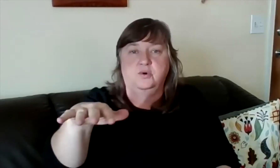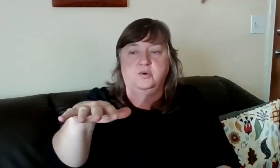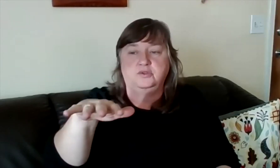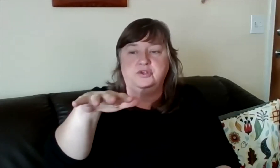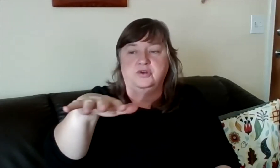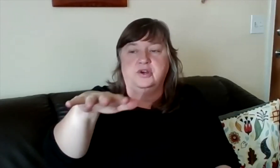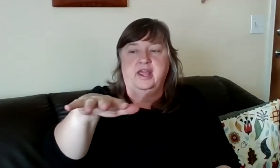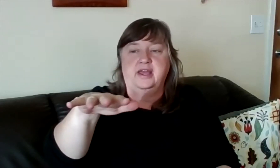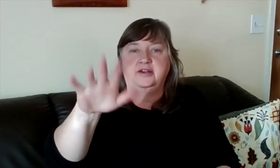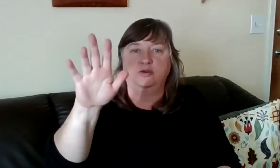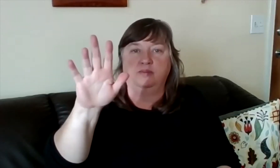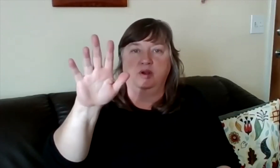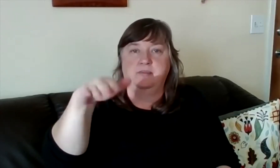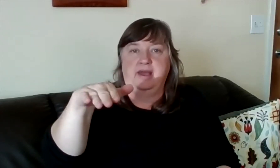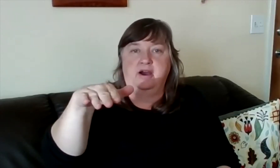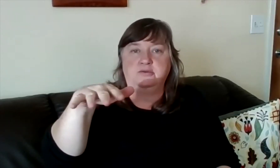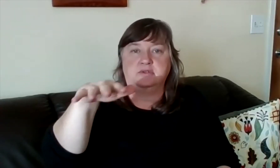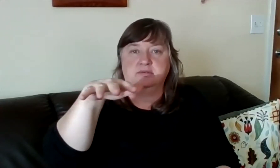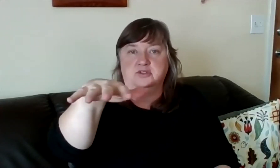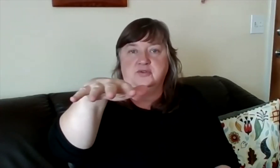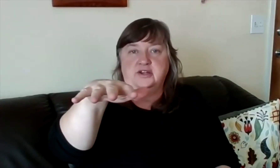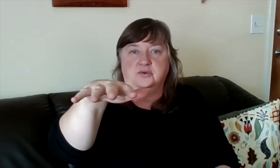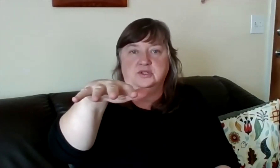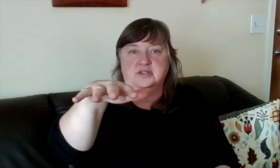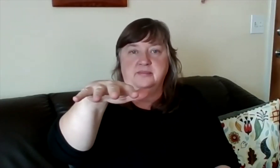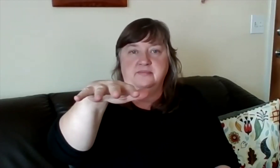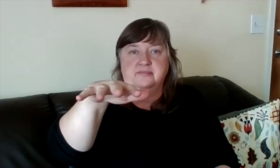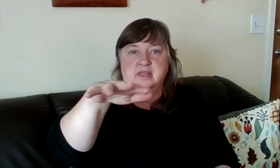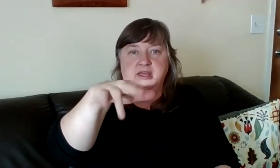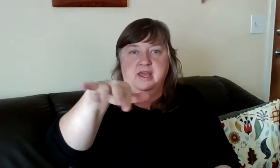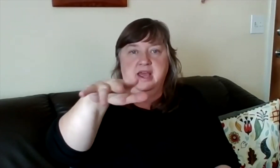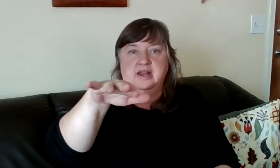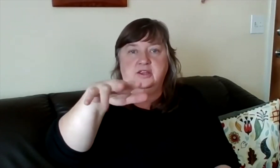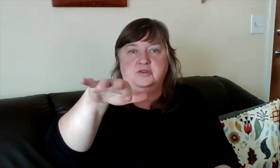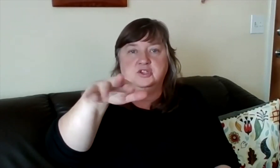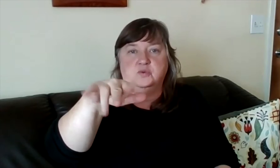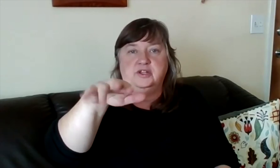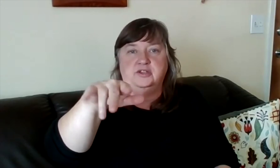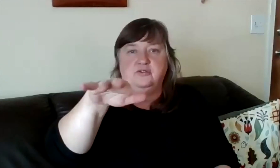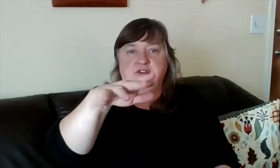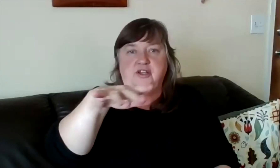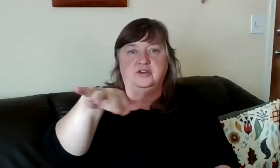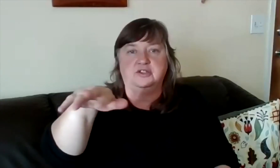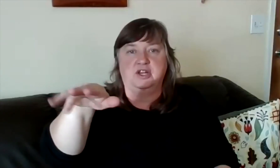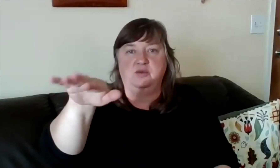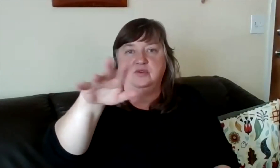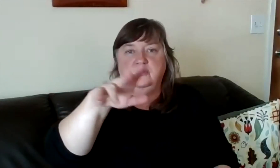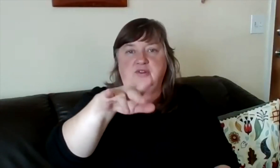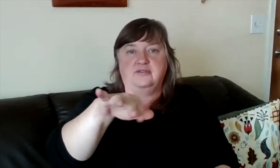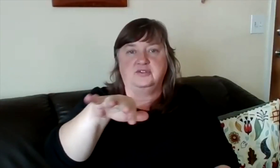hold your hand, your palm out straight towards them, and you just wiggle your fingers and you move left to